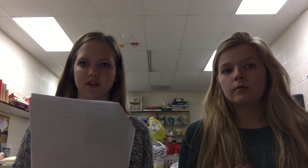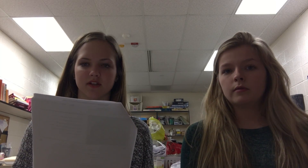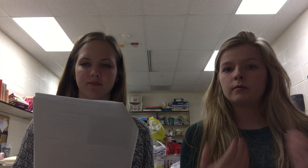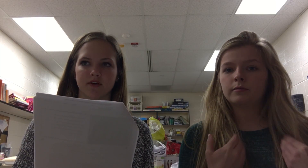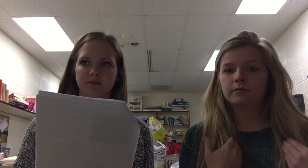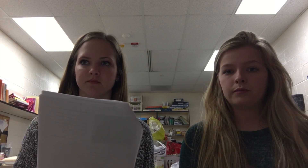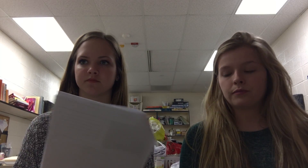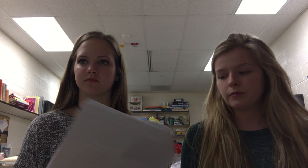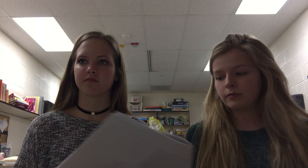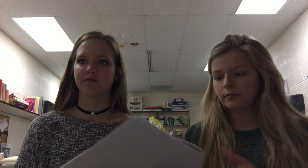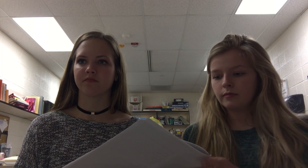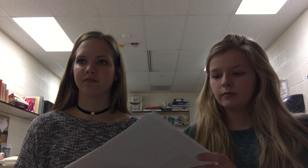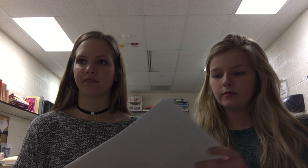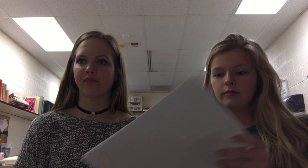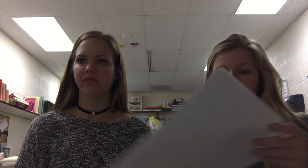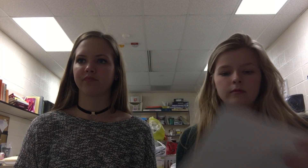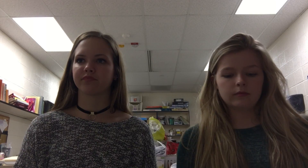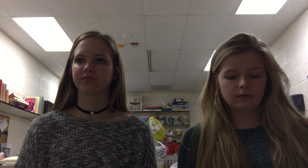who would accept him.